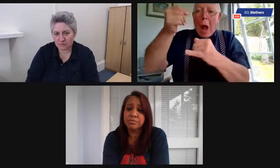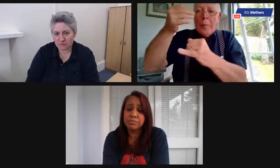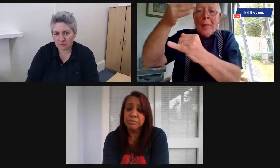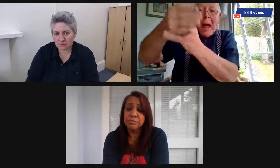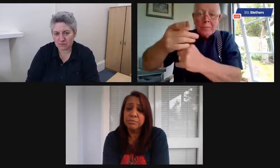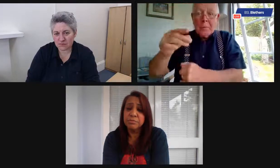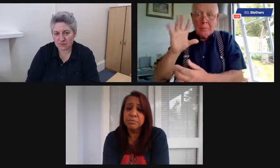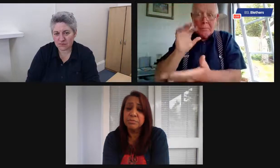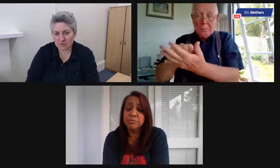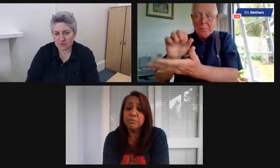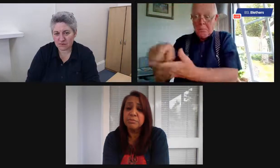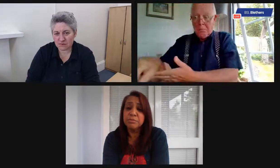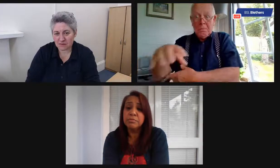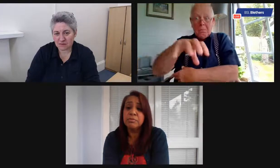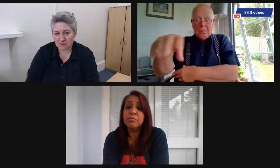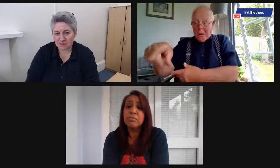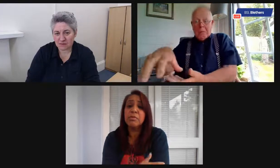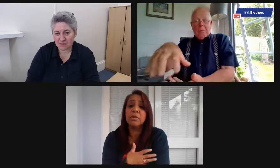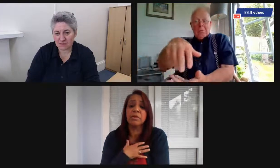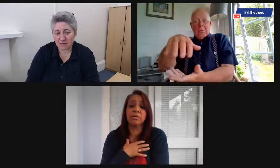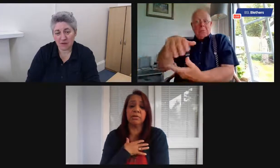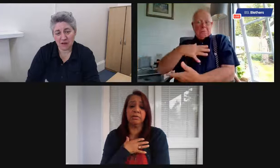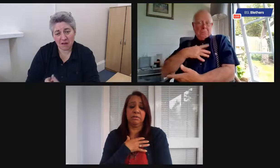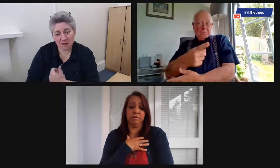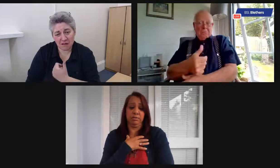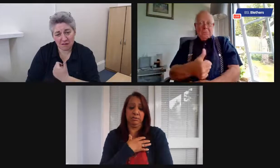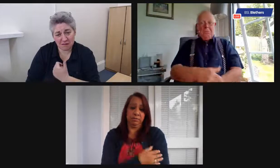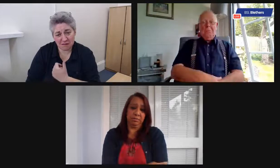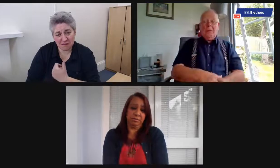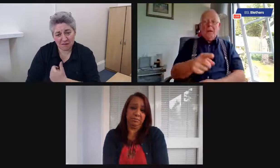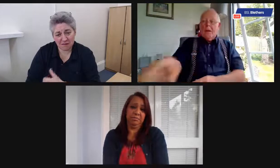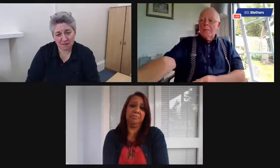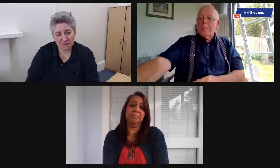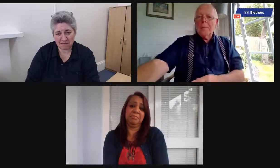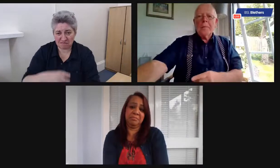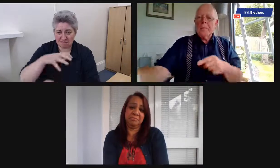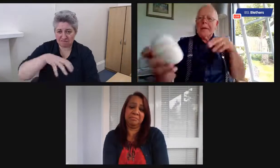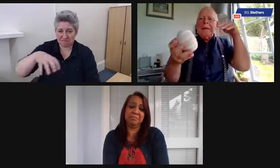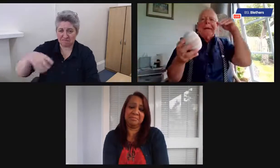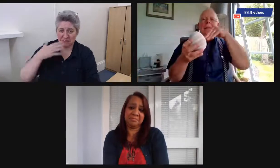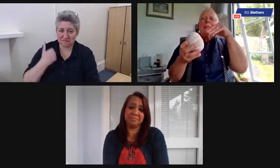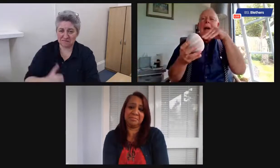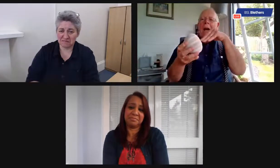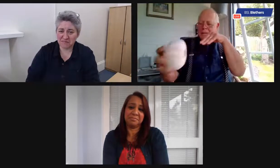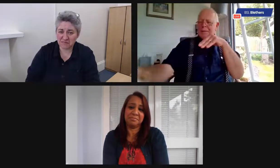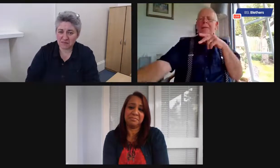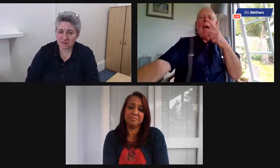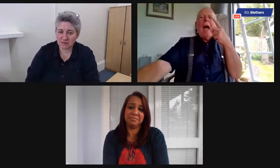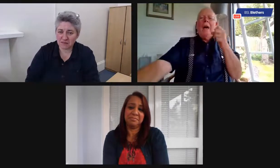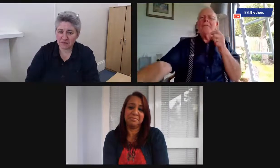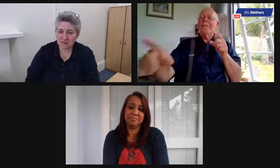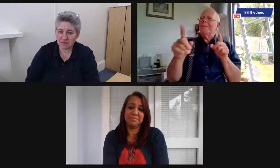that's a great time. That's a great time because you can just walk out and Huh. see them under the water and pick them.